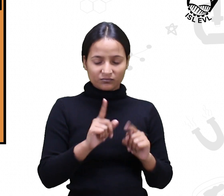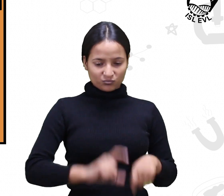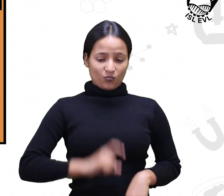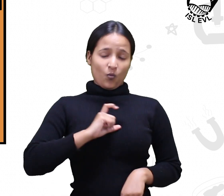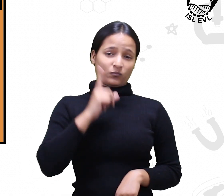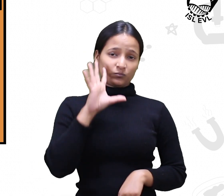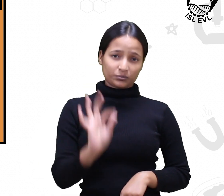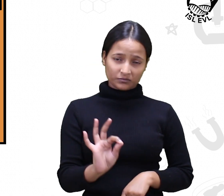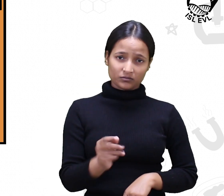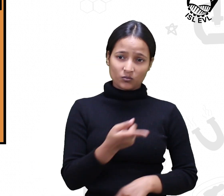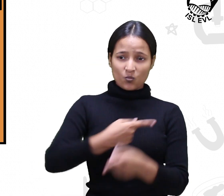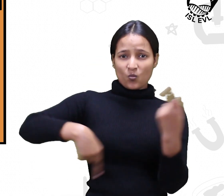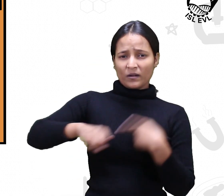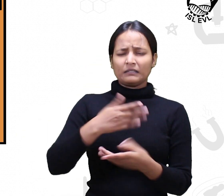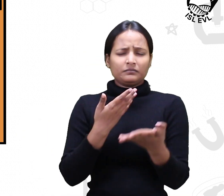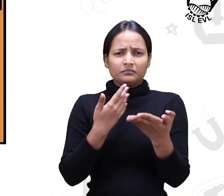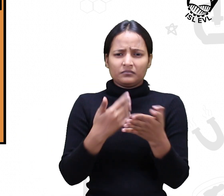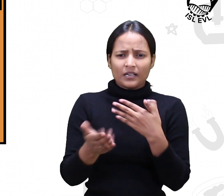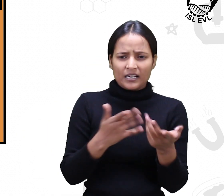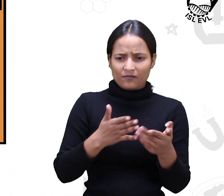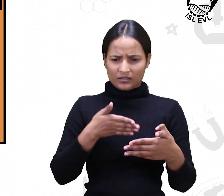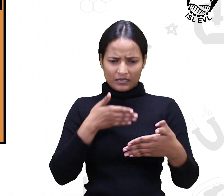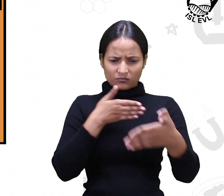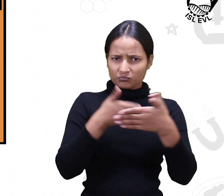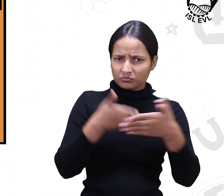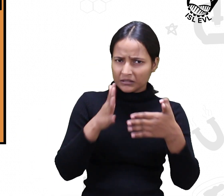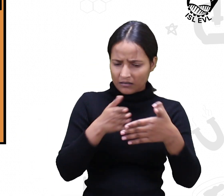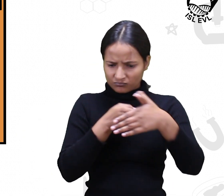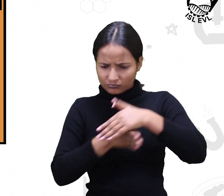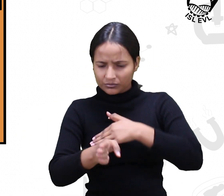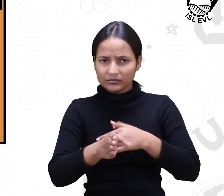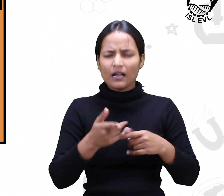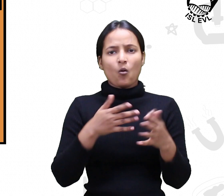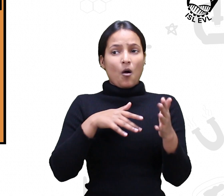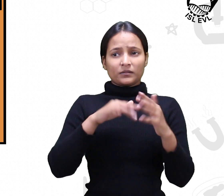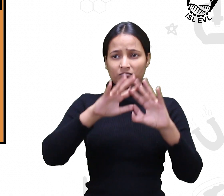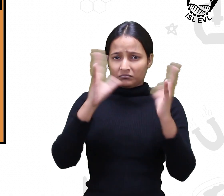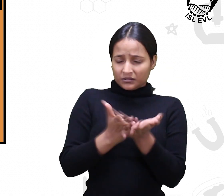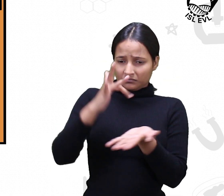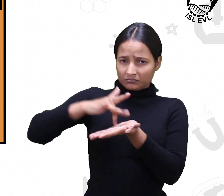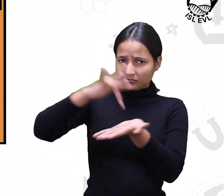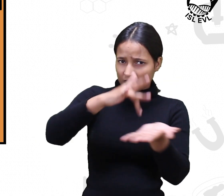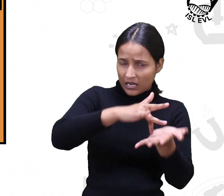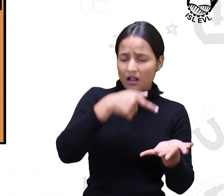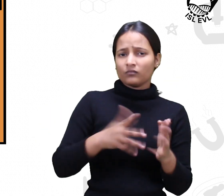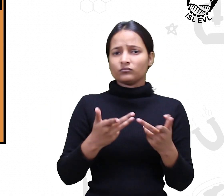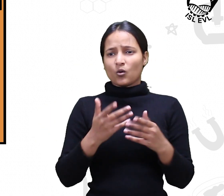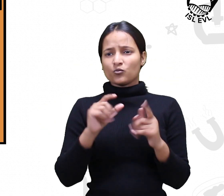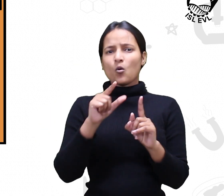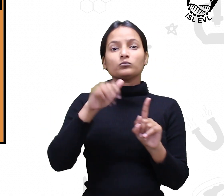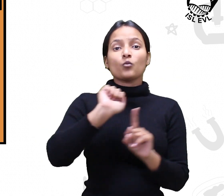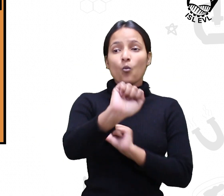that confidence in my abilities and skills. And this is particularly so when you take big moves, like moving across domains and disciplines and countries